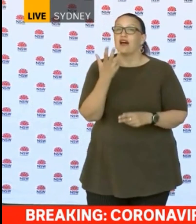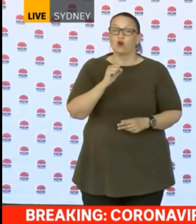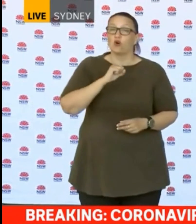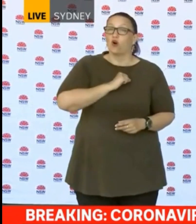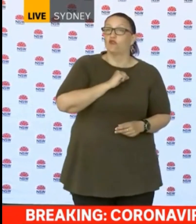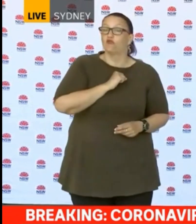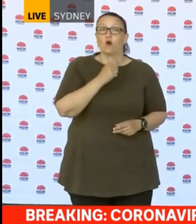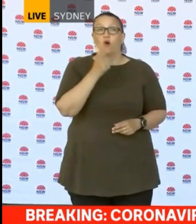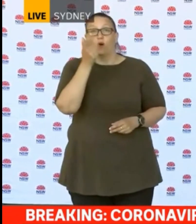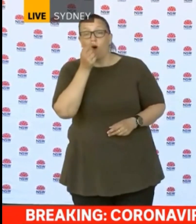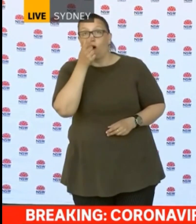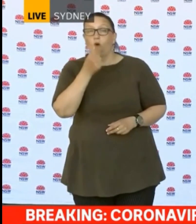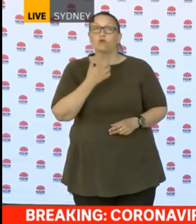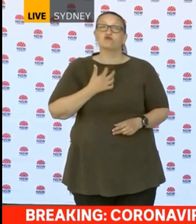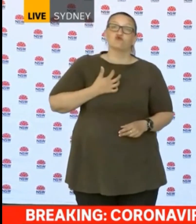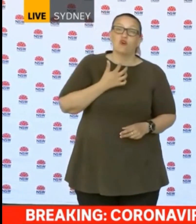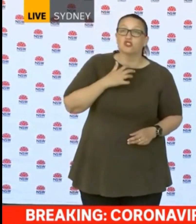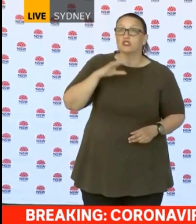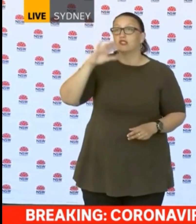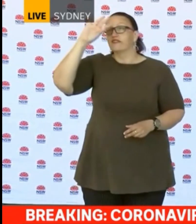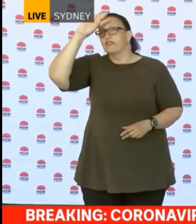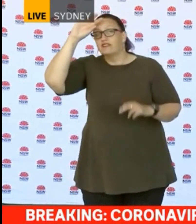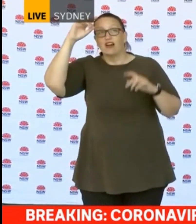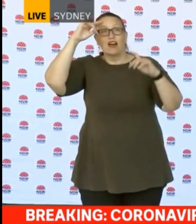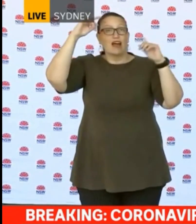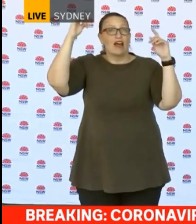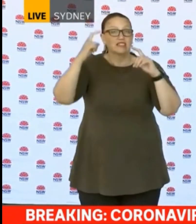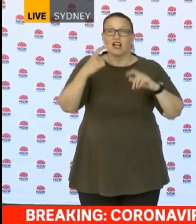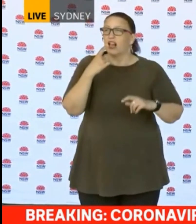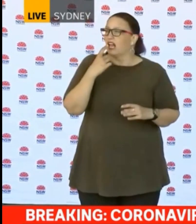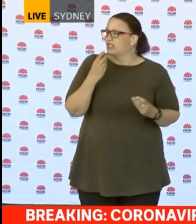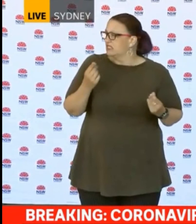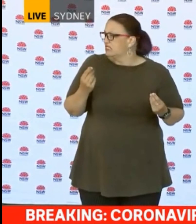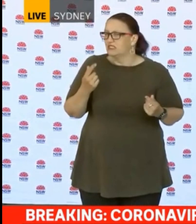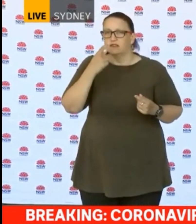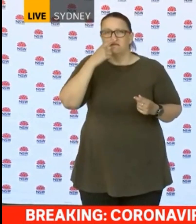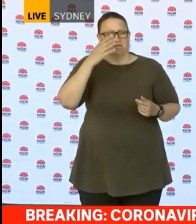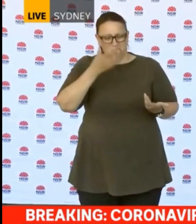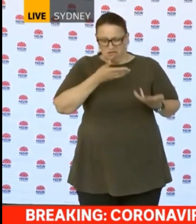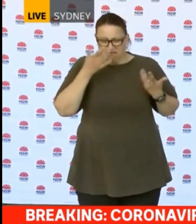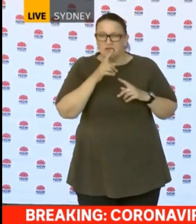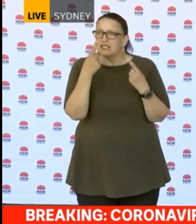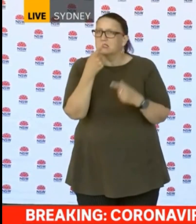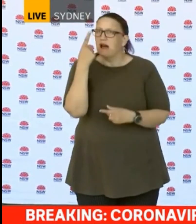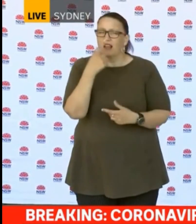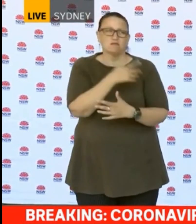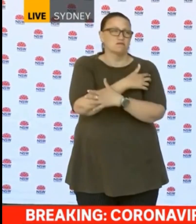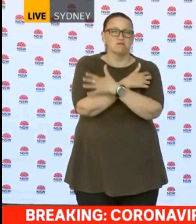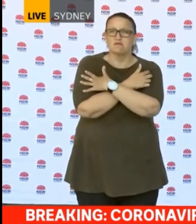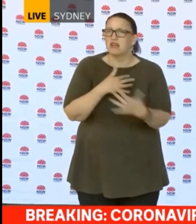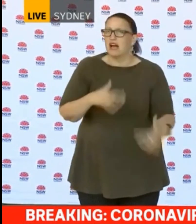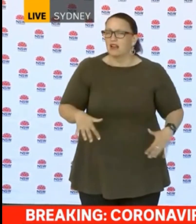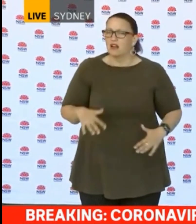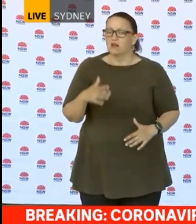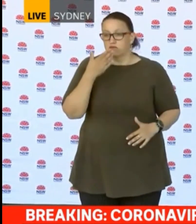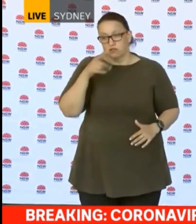a cough or cold, fever, headache, loss of taste and smell, please just get tested. Don't